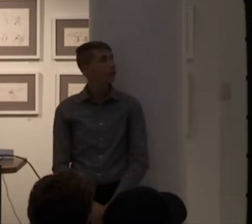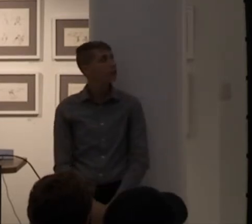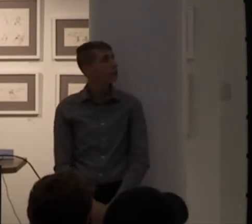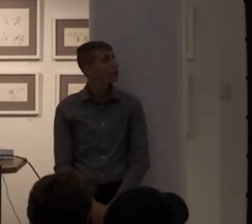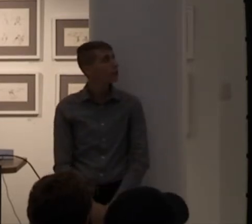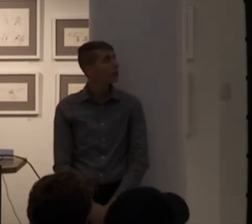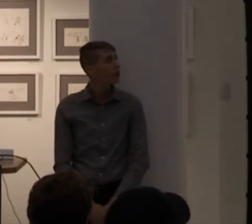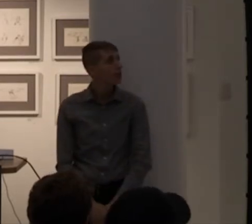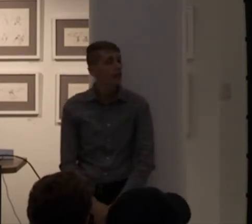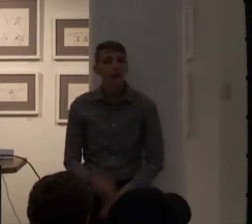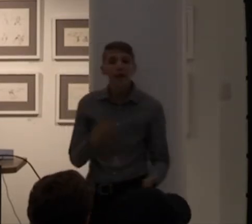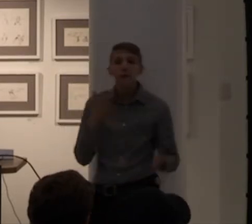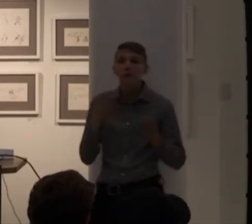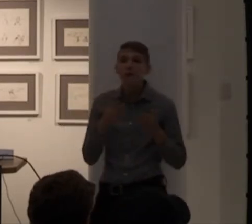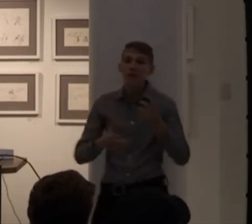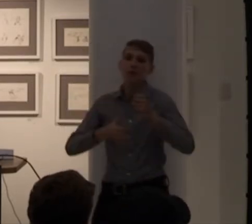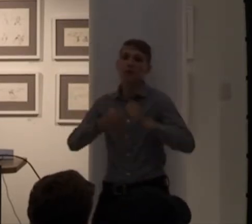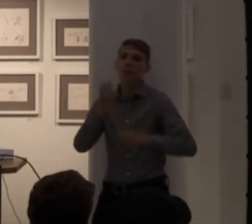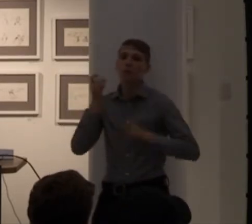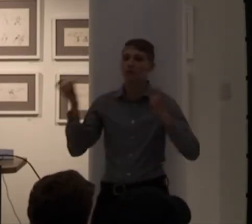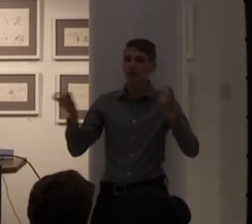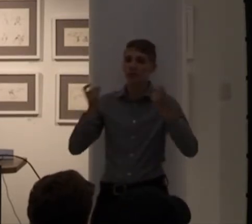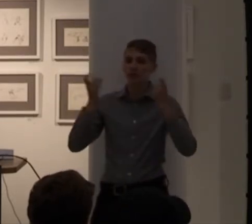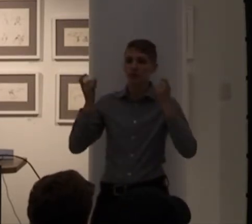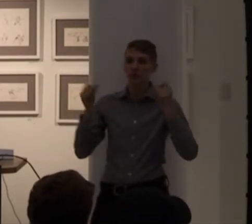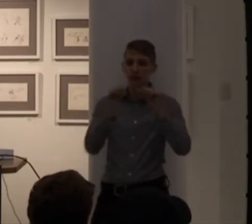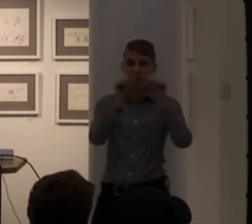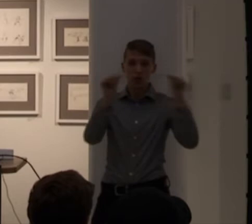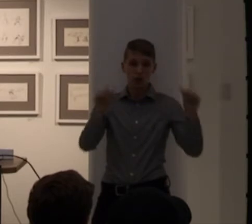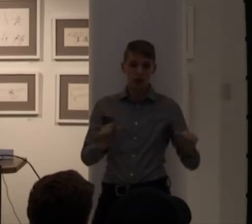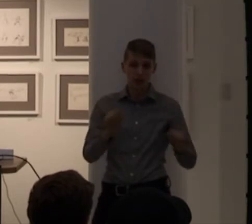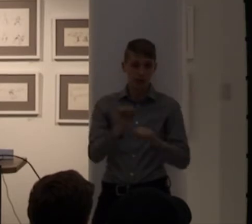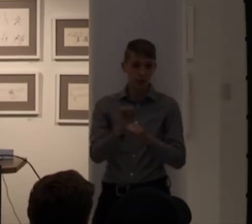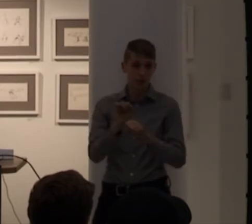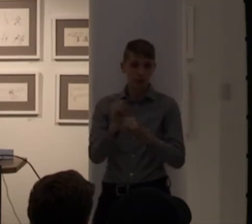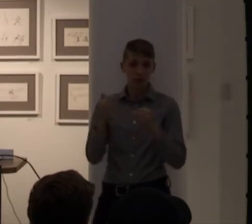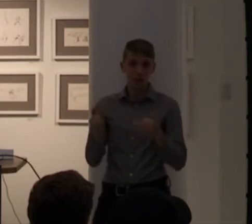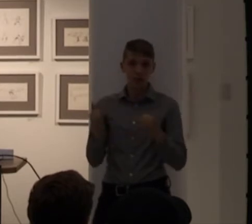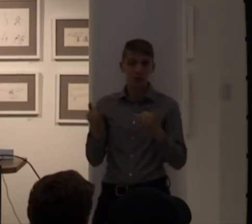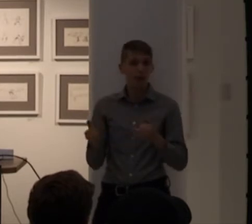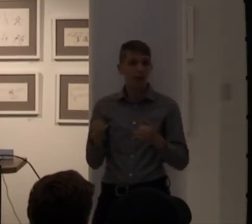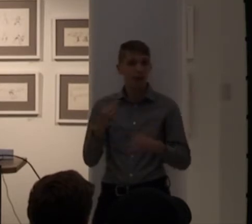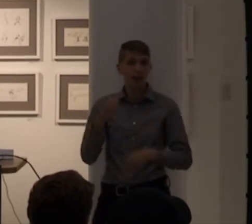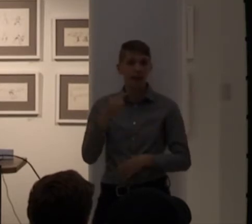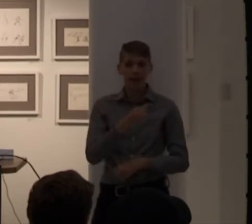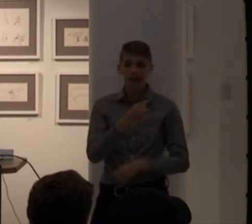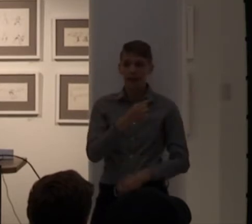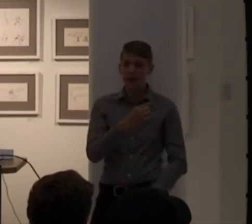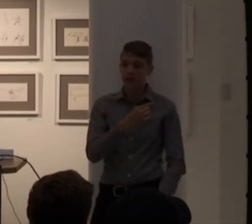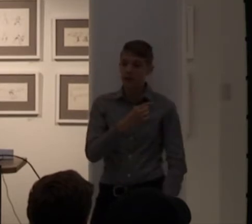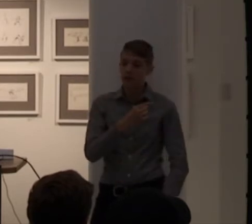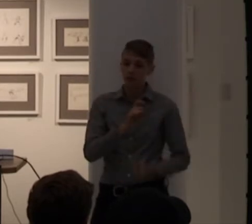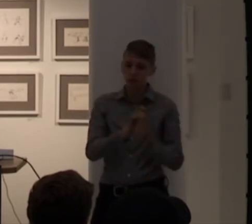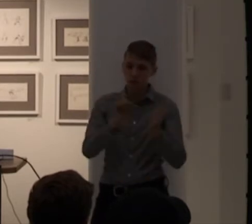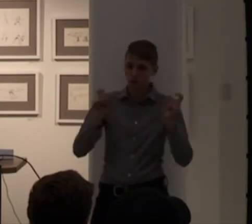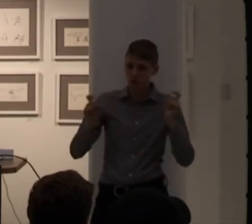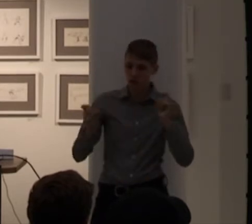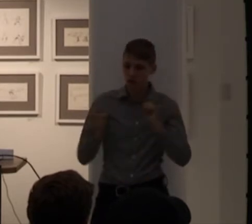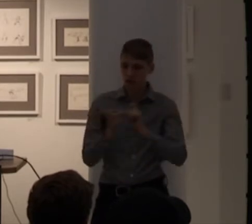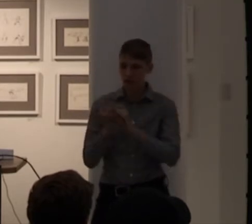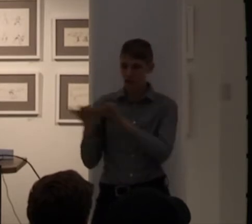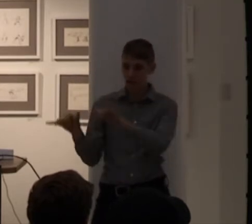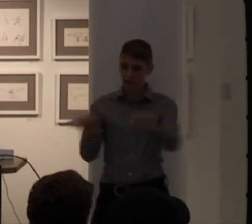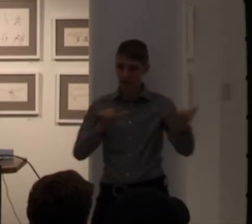Probably the most celebrated architect working today, Frank Gehry has single-handedly changed conventional ideas about